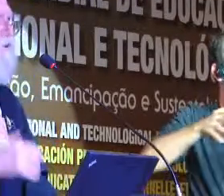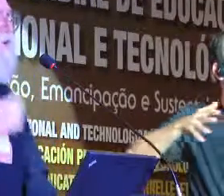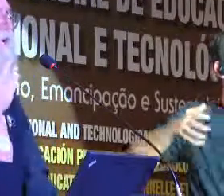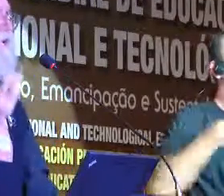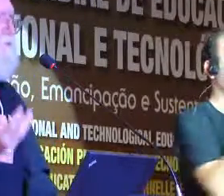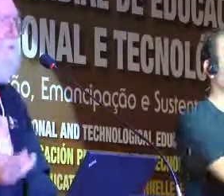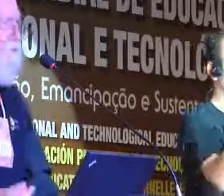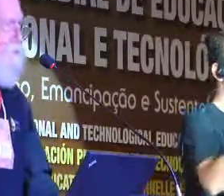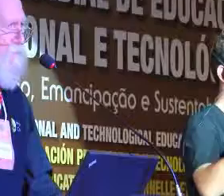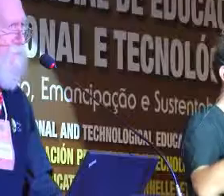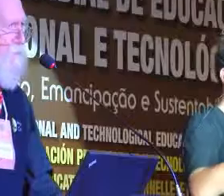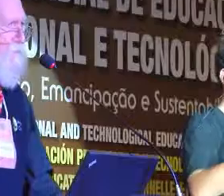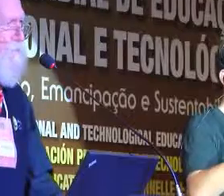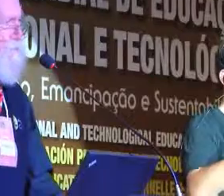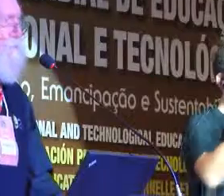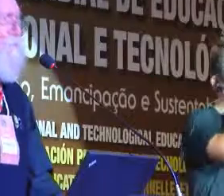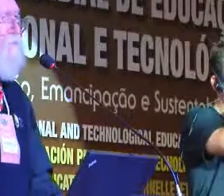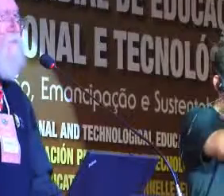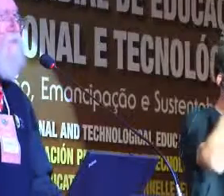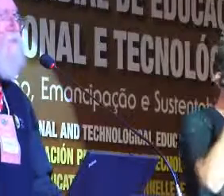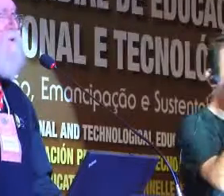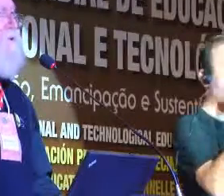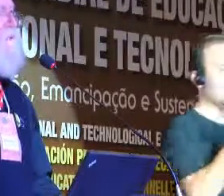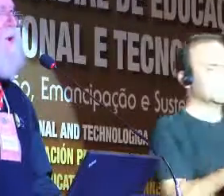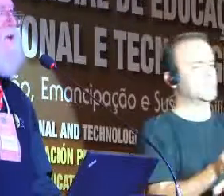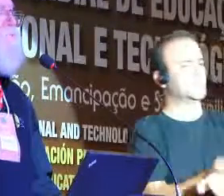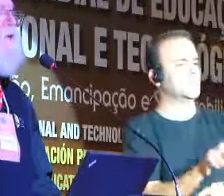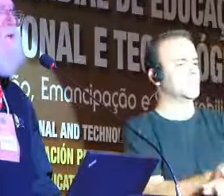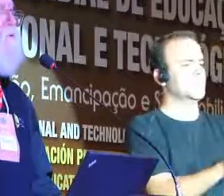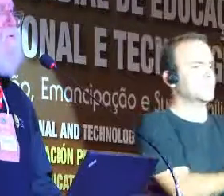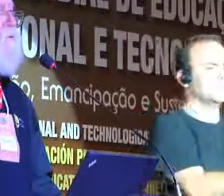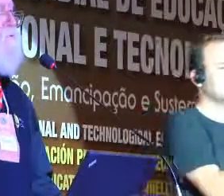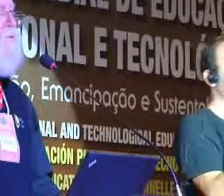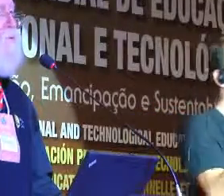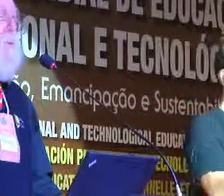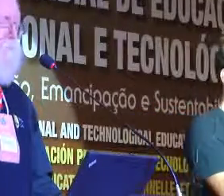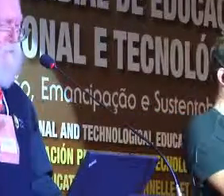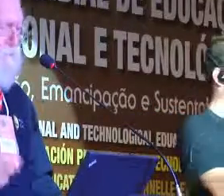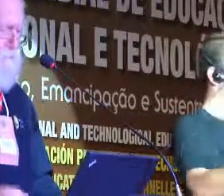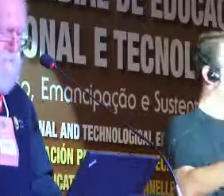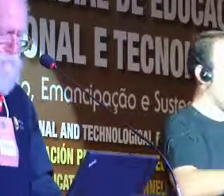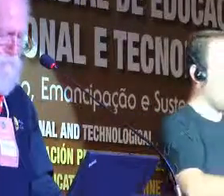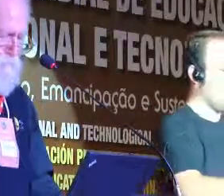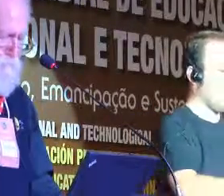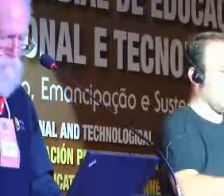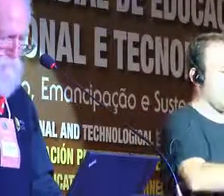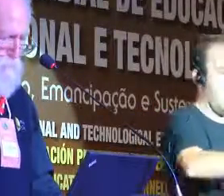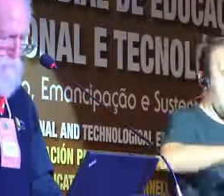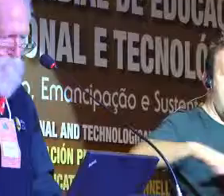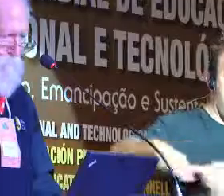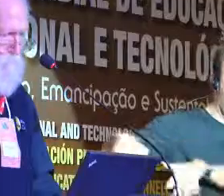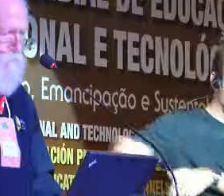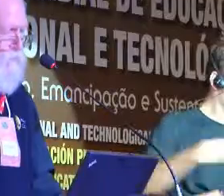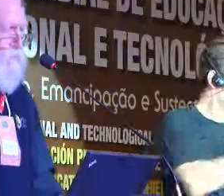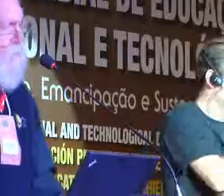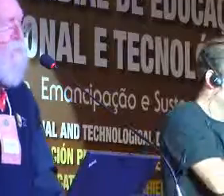This was a lot of computers to be managed by only 4 people.